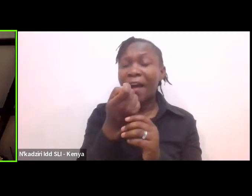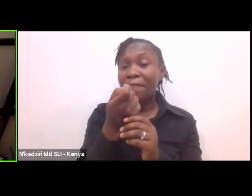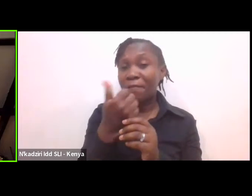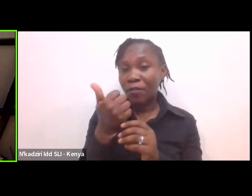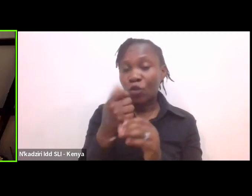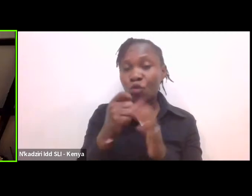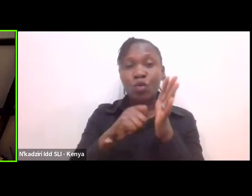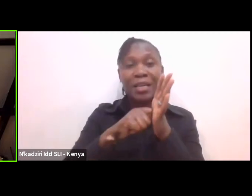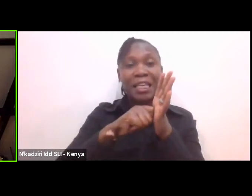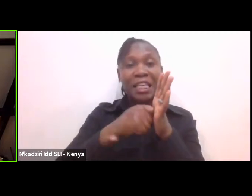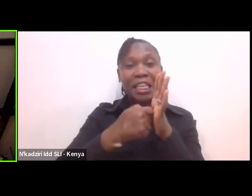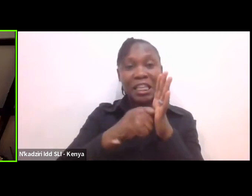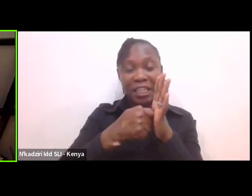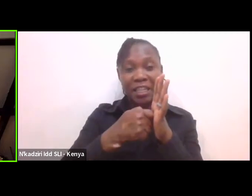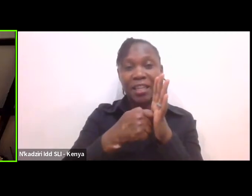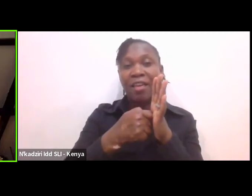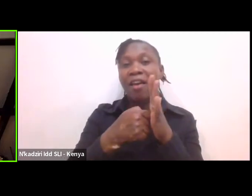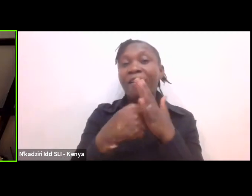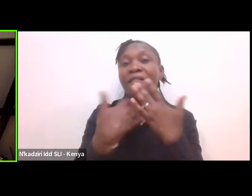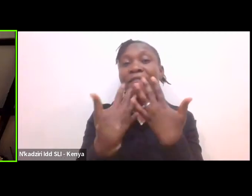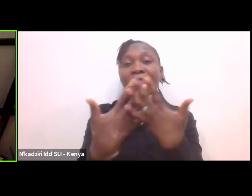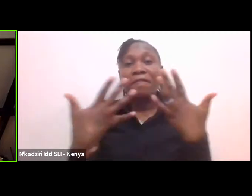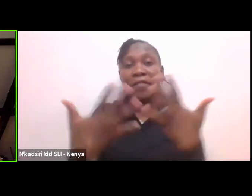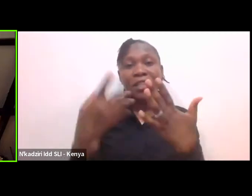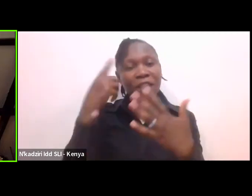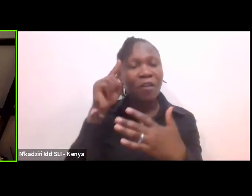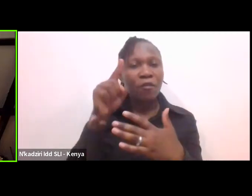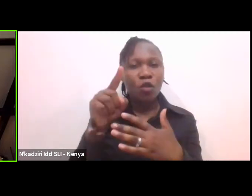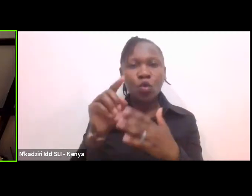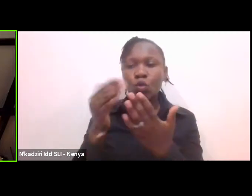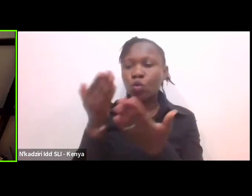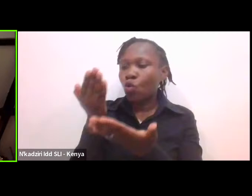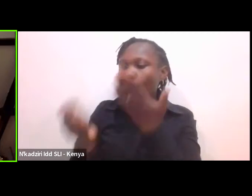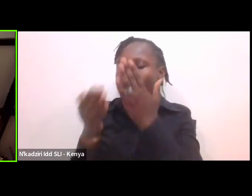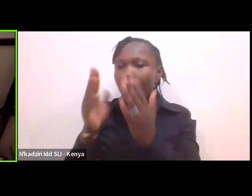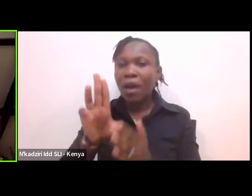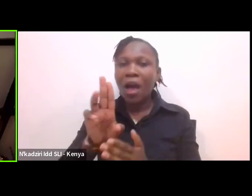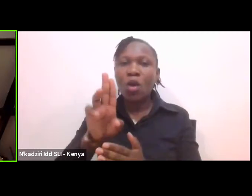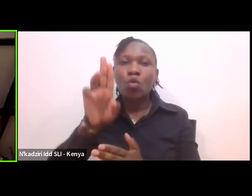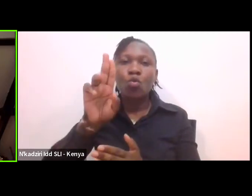in the UK for you to compare and contrast with your own.